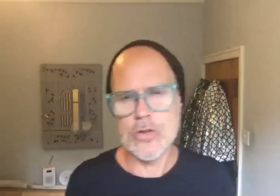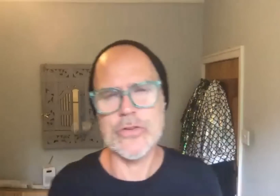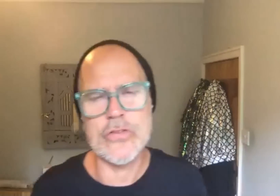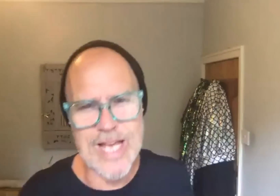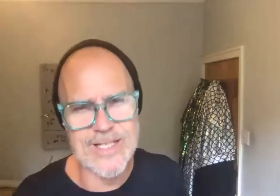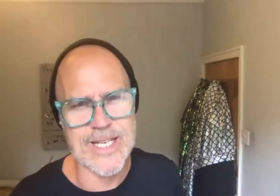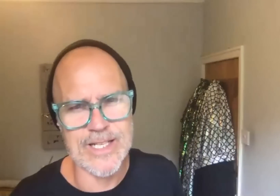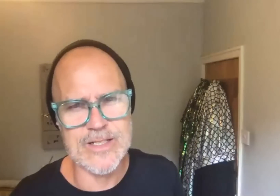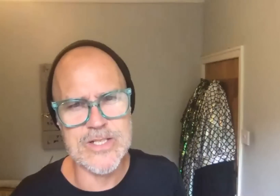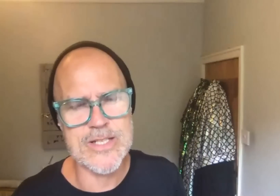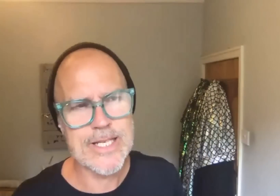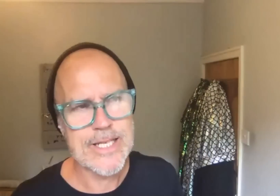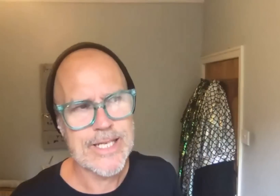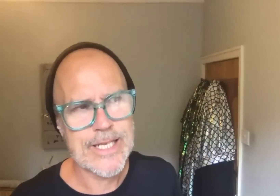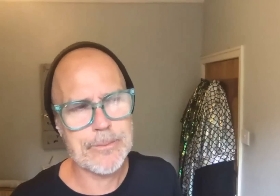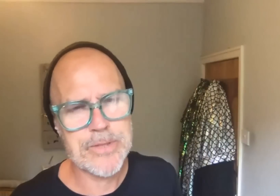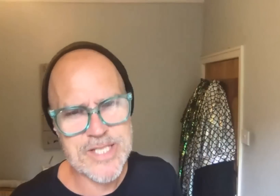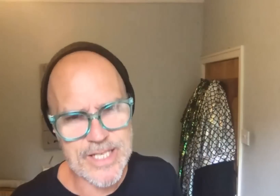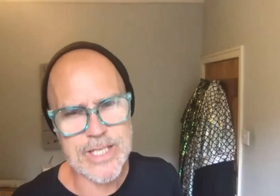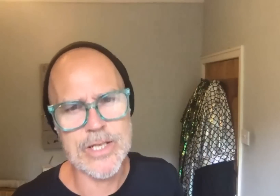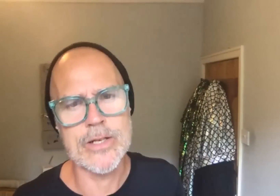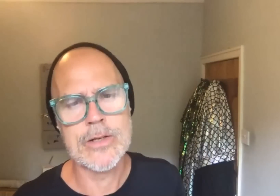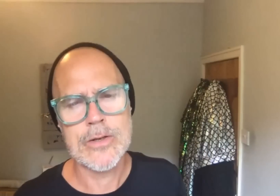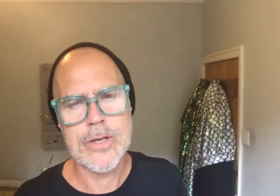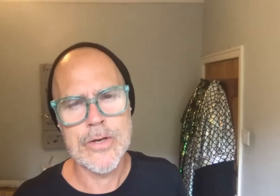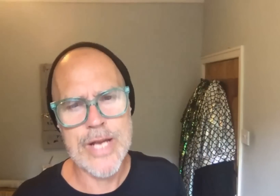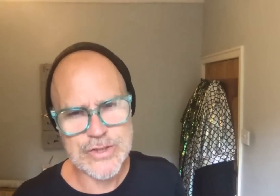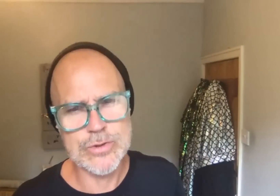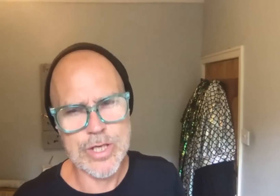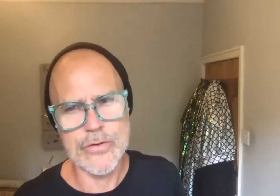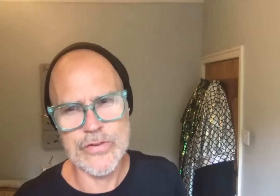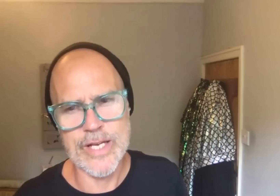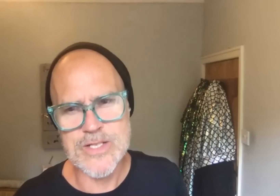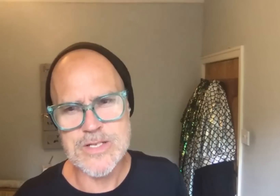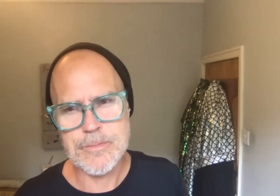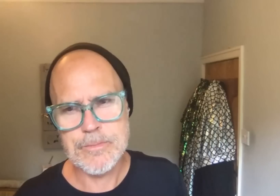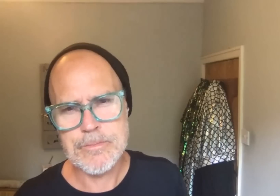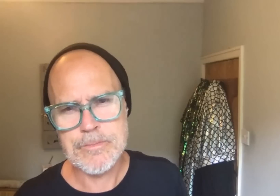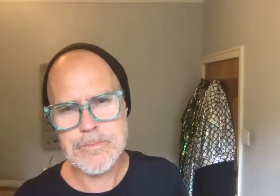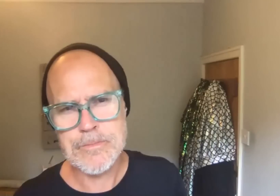particular understandings in particular national contexts.